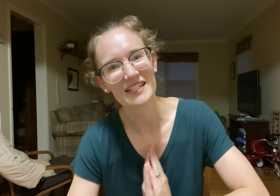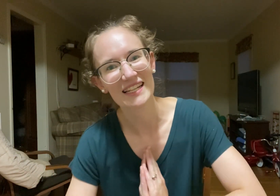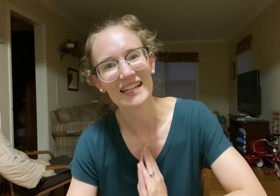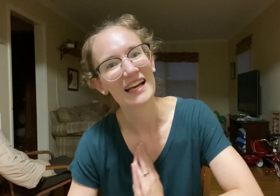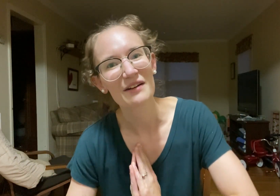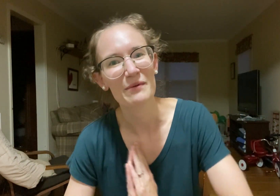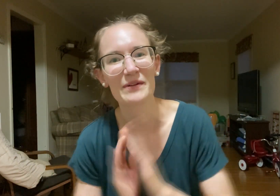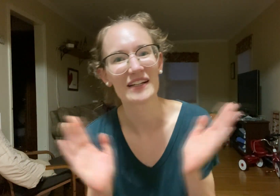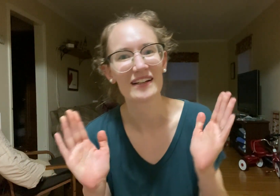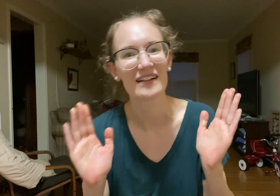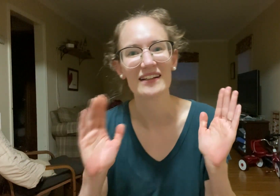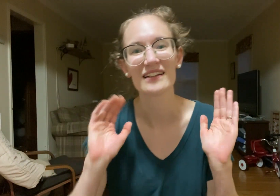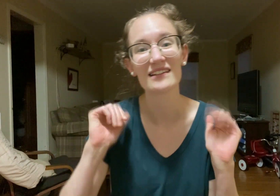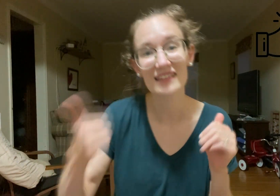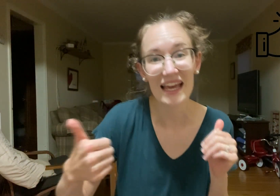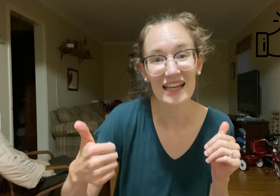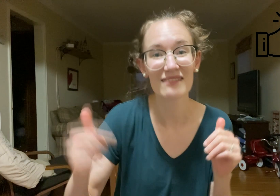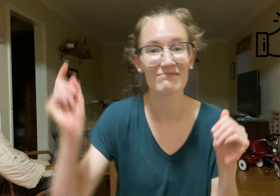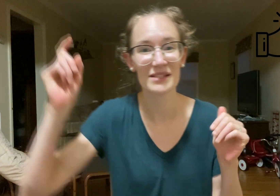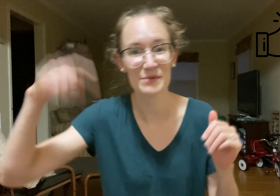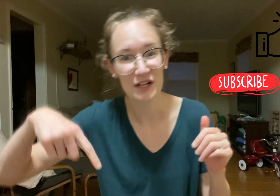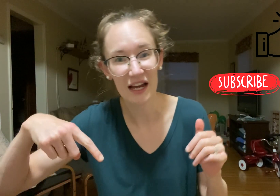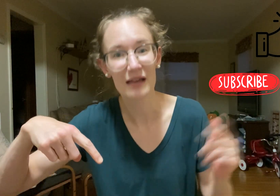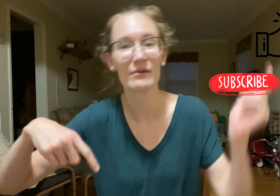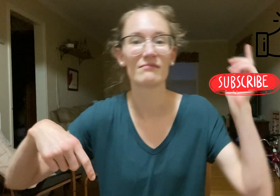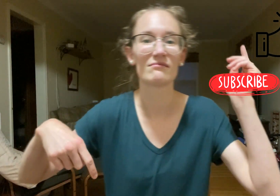watching. Remember to like, subscribe,